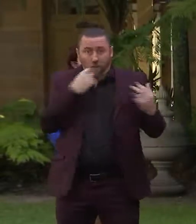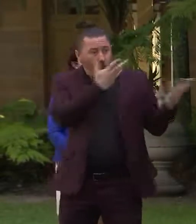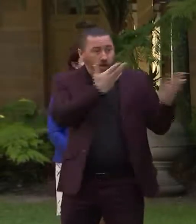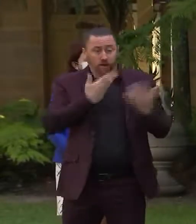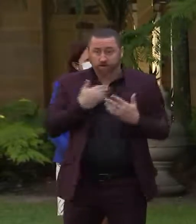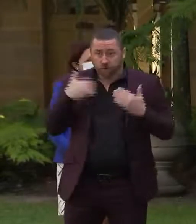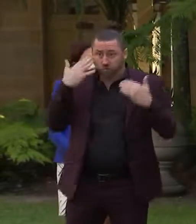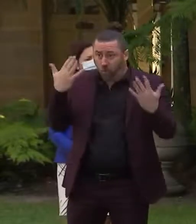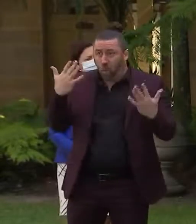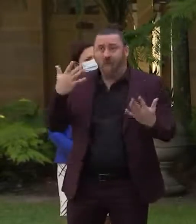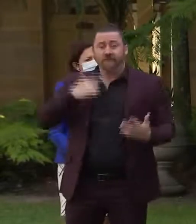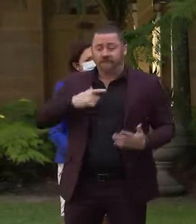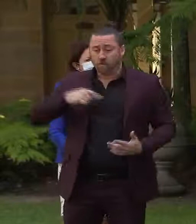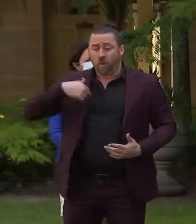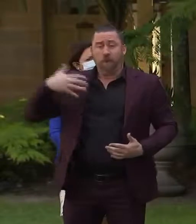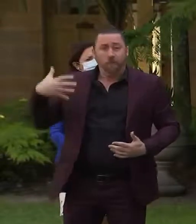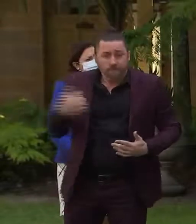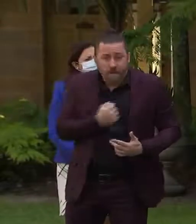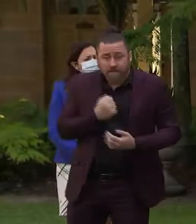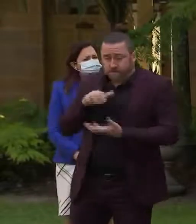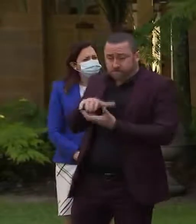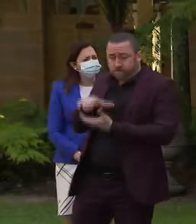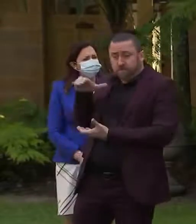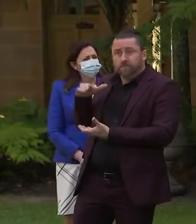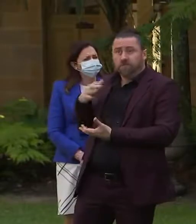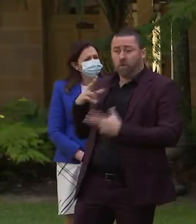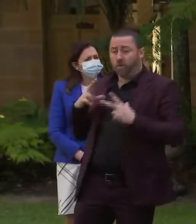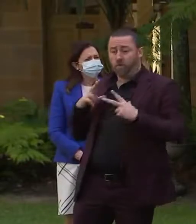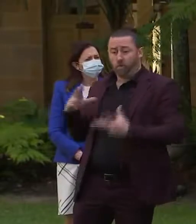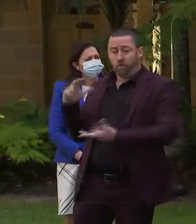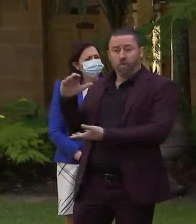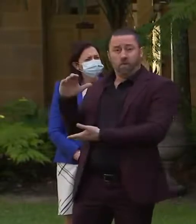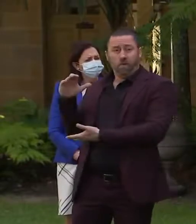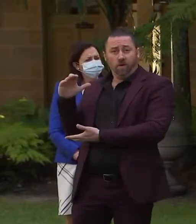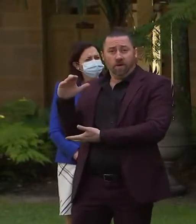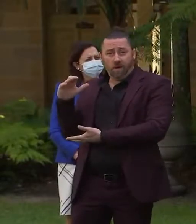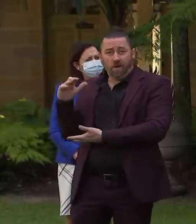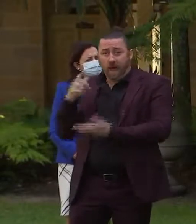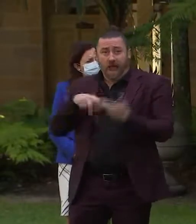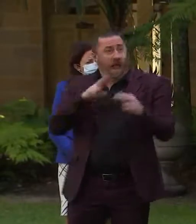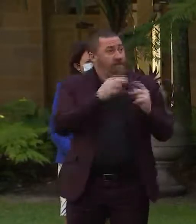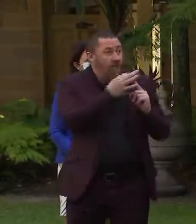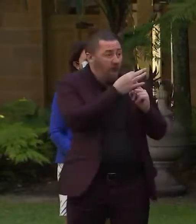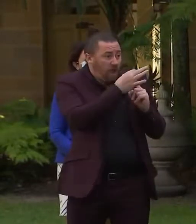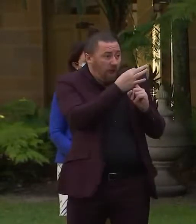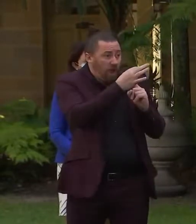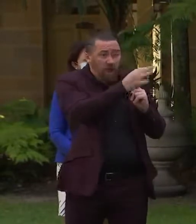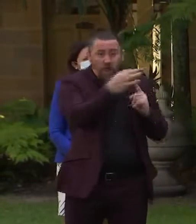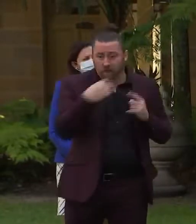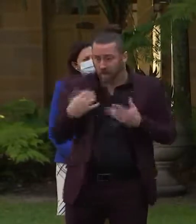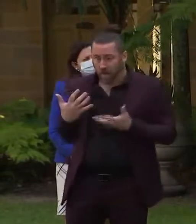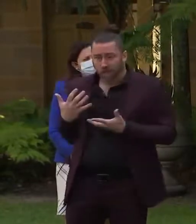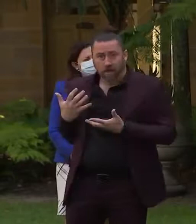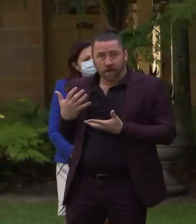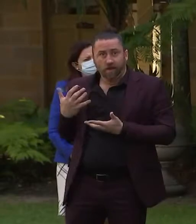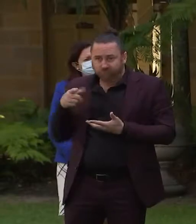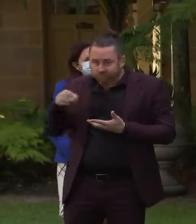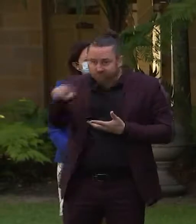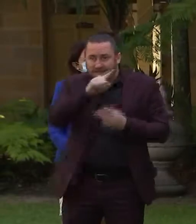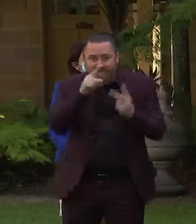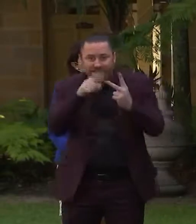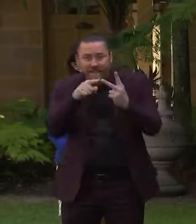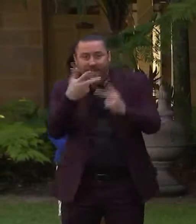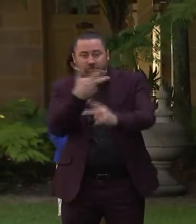the holding back of enough doses to ensure that we can administer the second dose. Queensland has one of